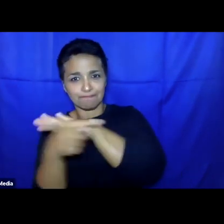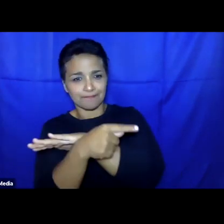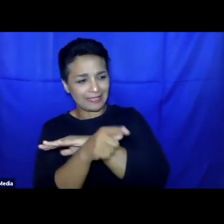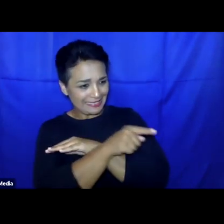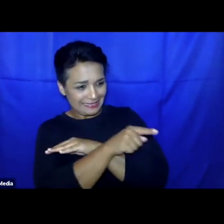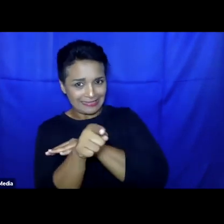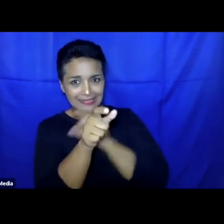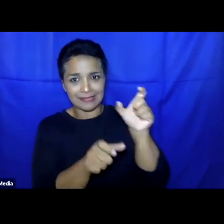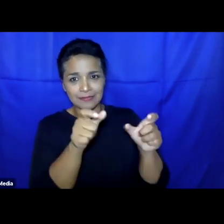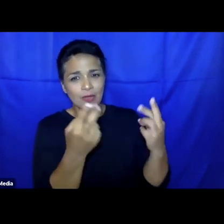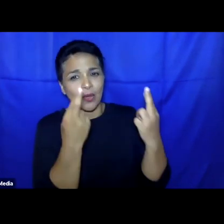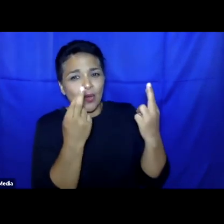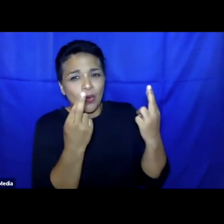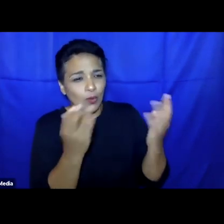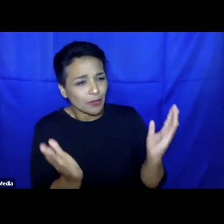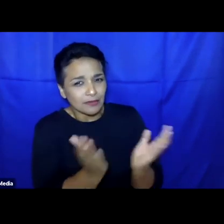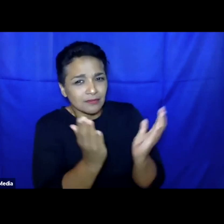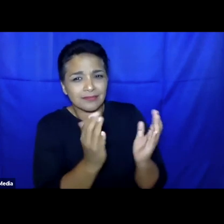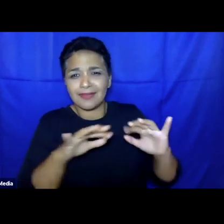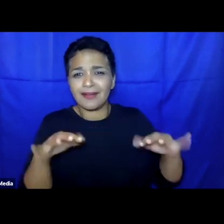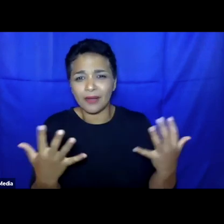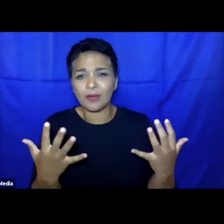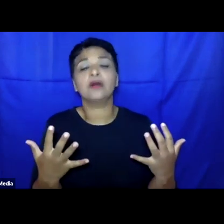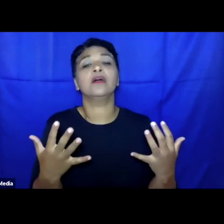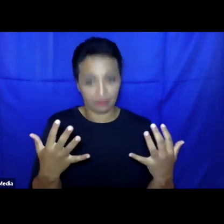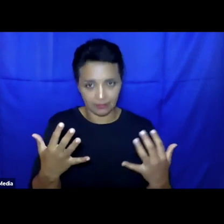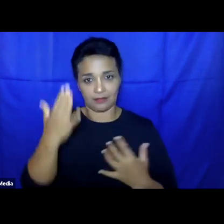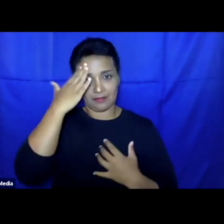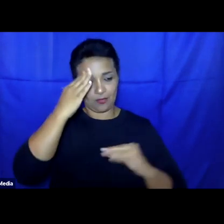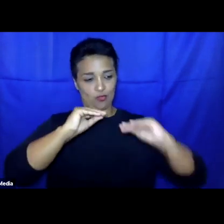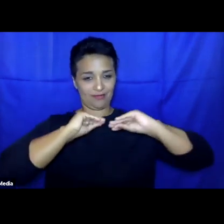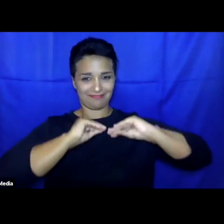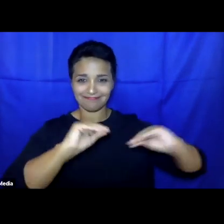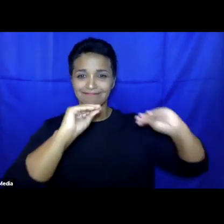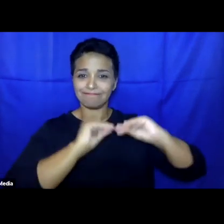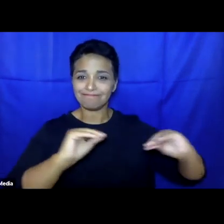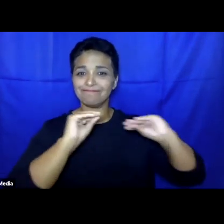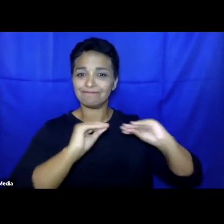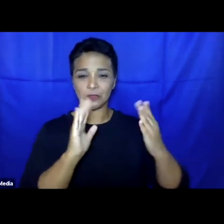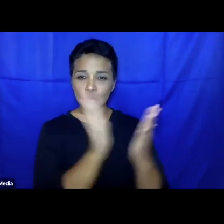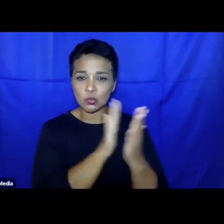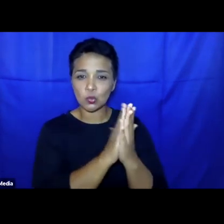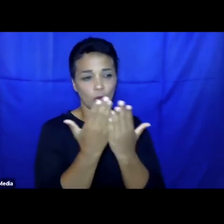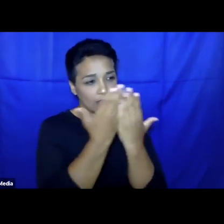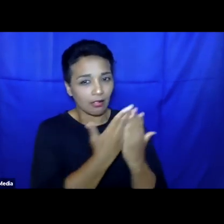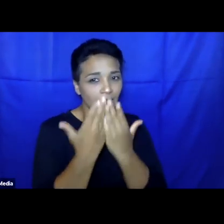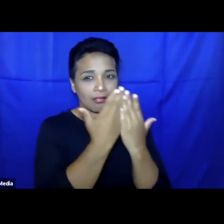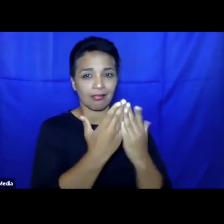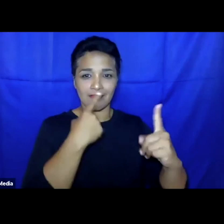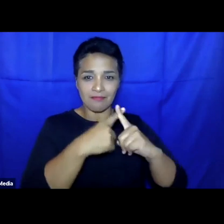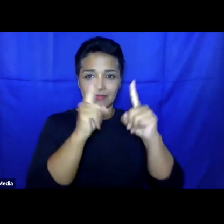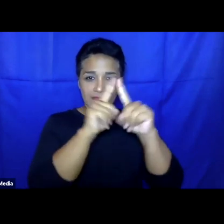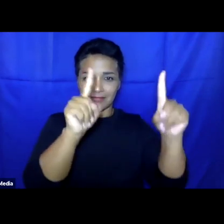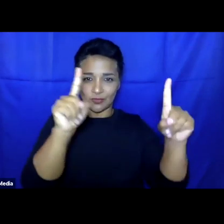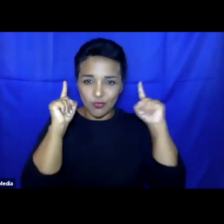to perform better, and then they're given, that kinds of education in a, in a very many portion. I hope